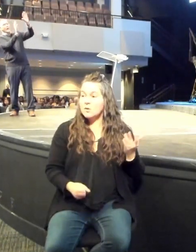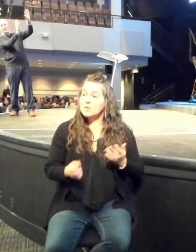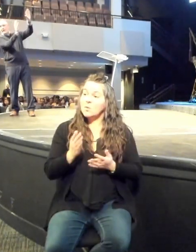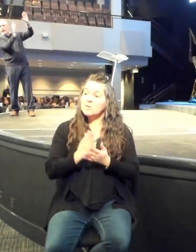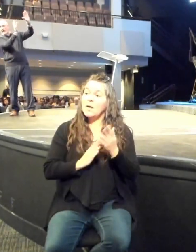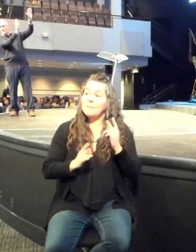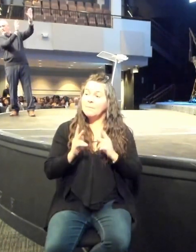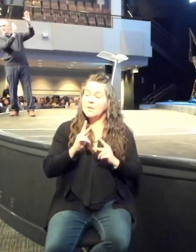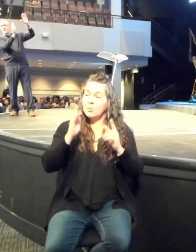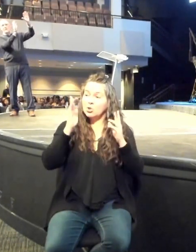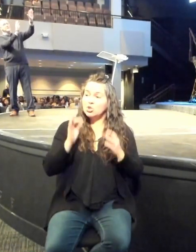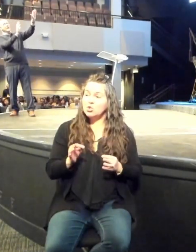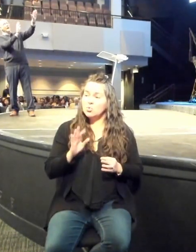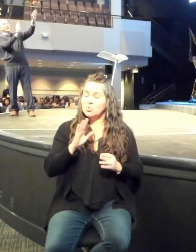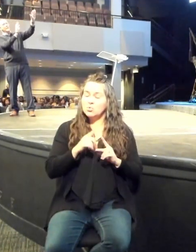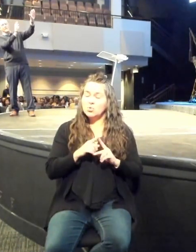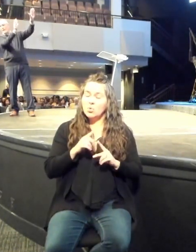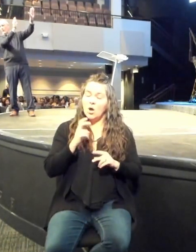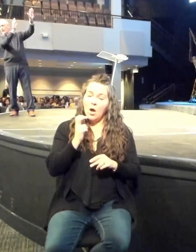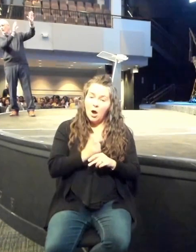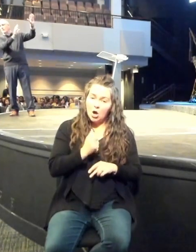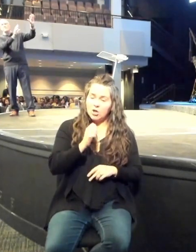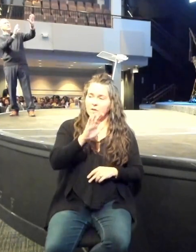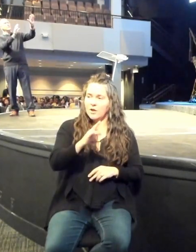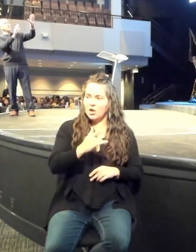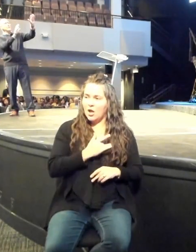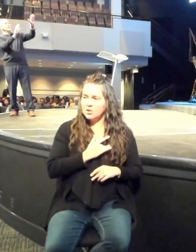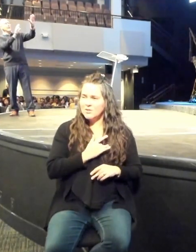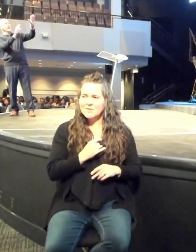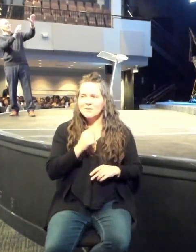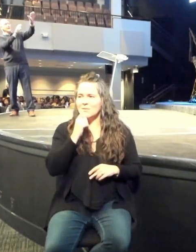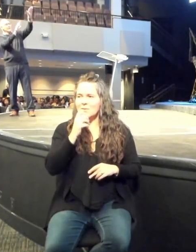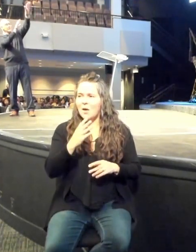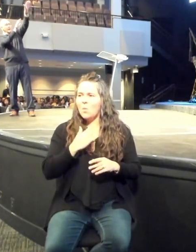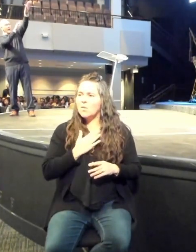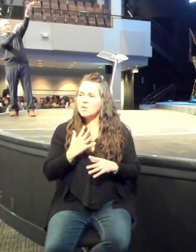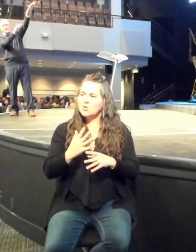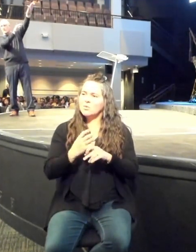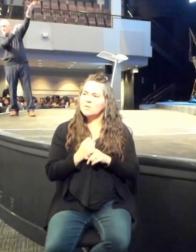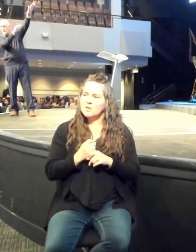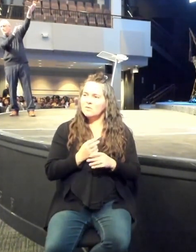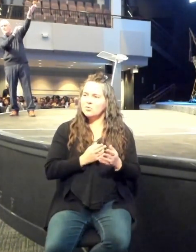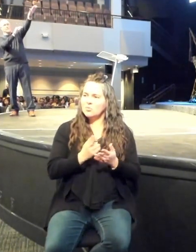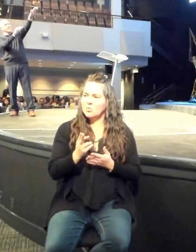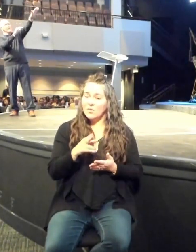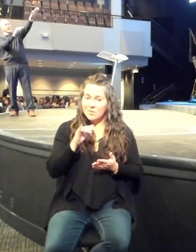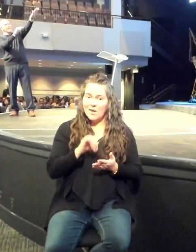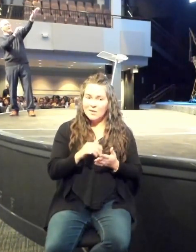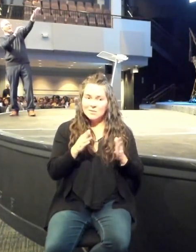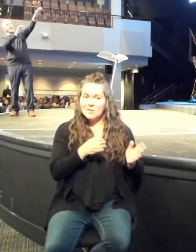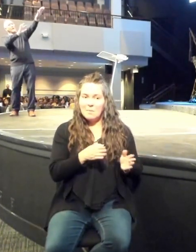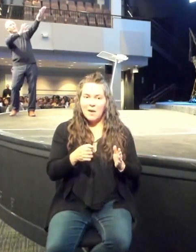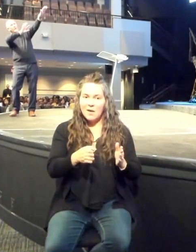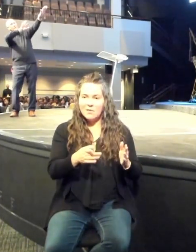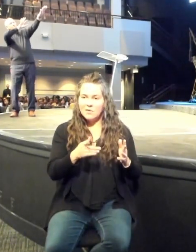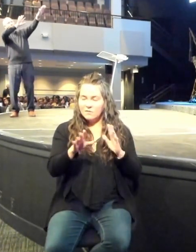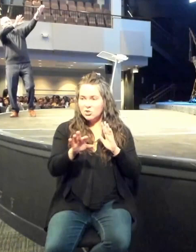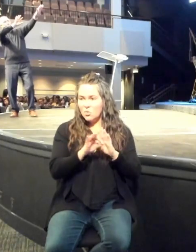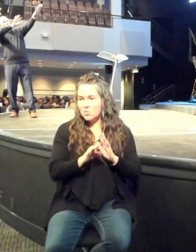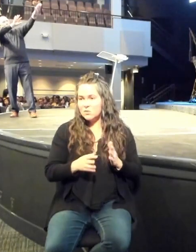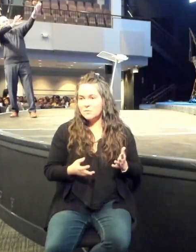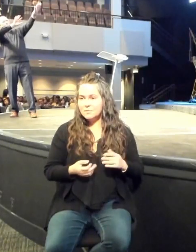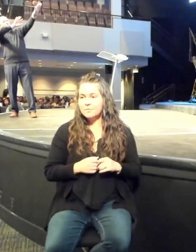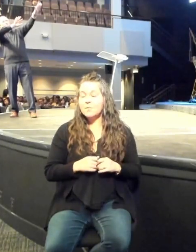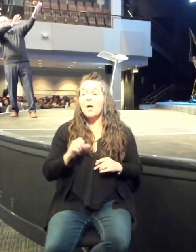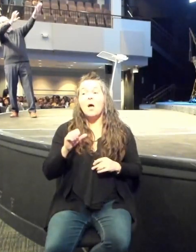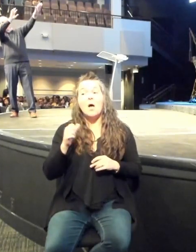to harden their conscience against God and they're not willing to receive truth in their life, that's the path they've chosen for their life. On the other side,